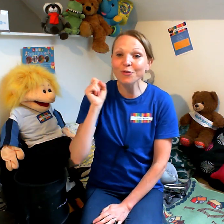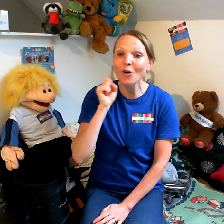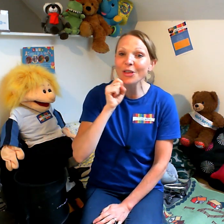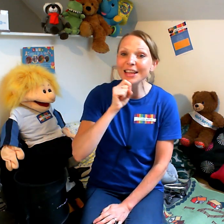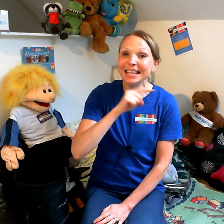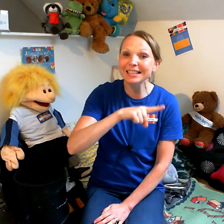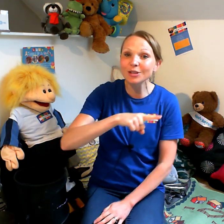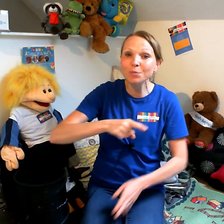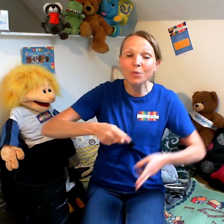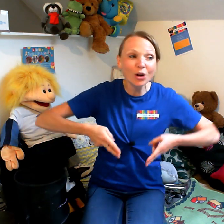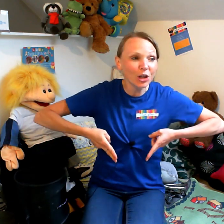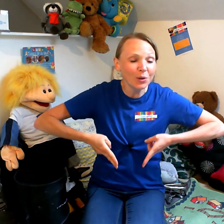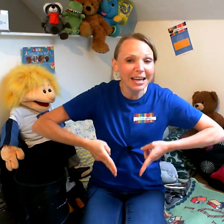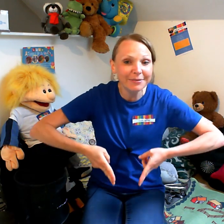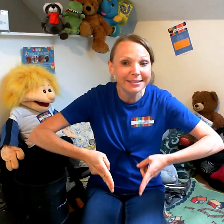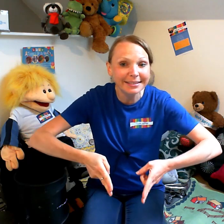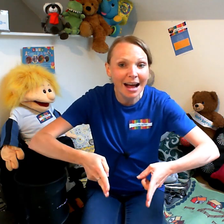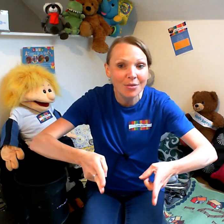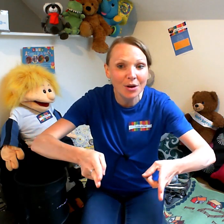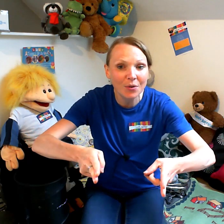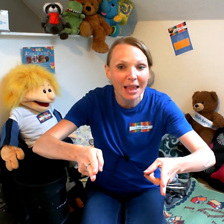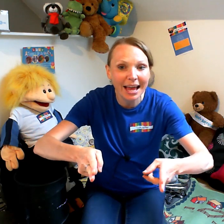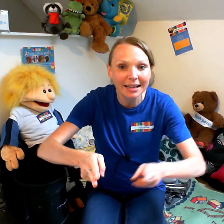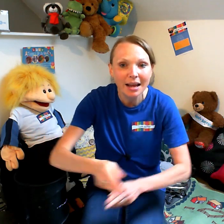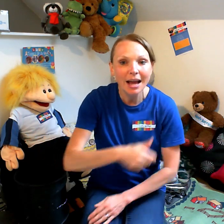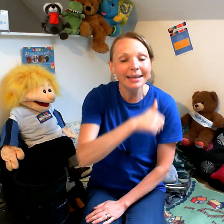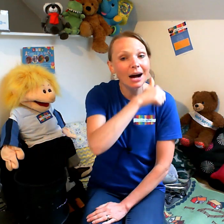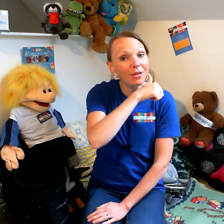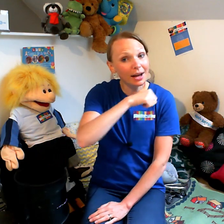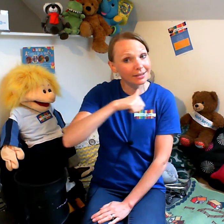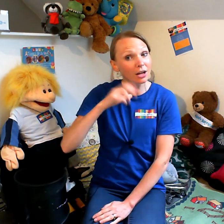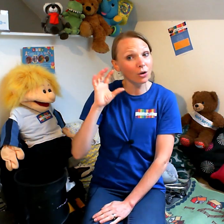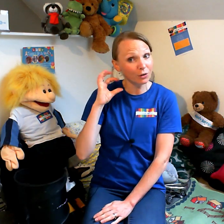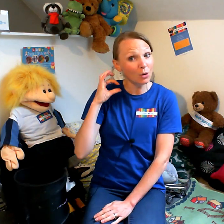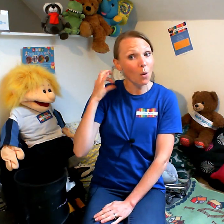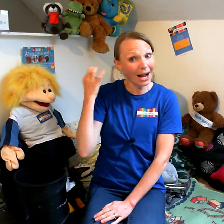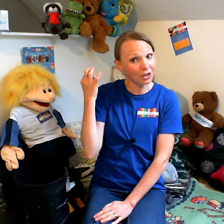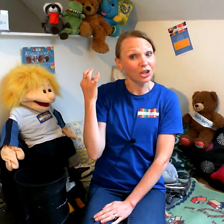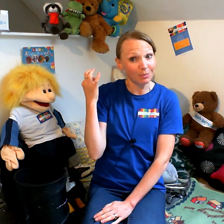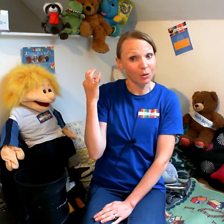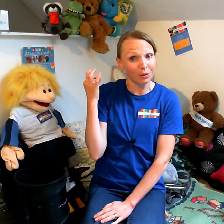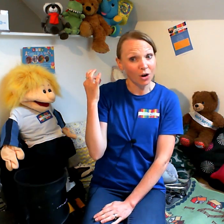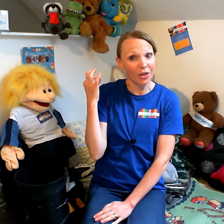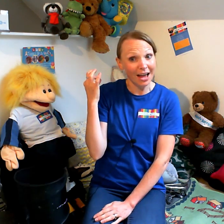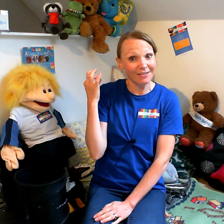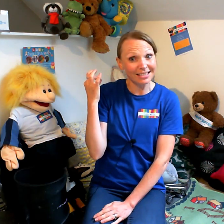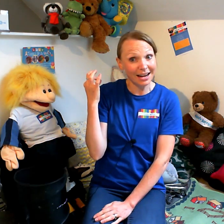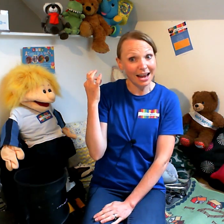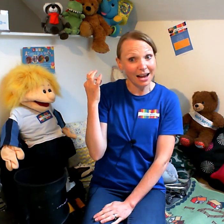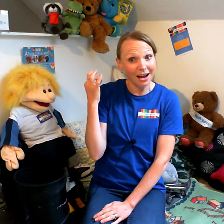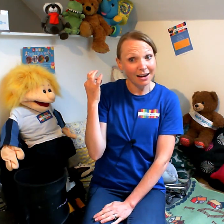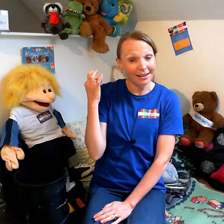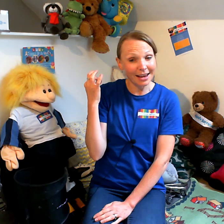the little boy who lives down the lane. Now that is a lovely white sheep that we've got there, isn't it?